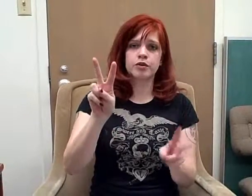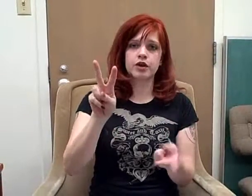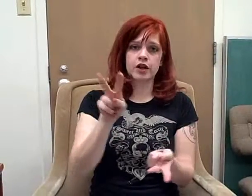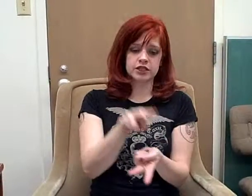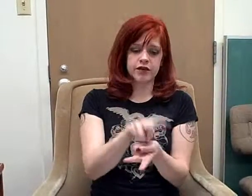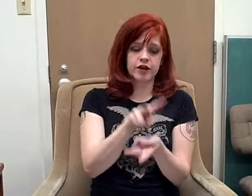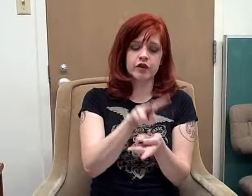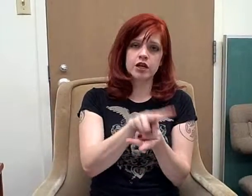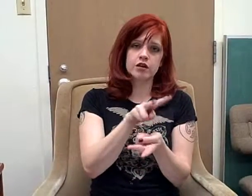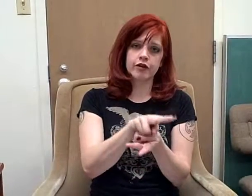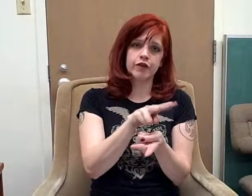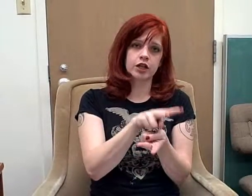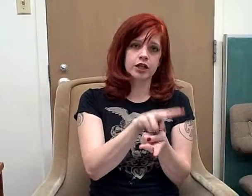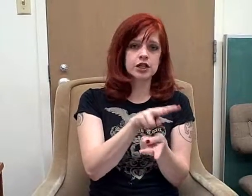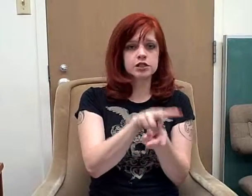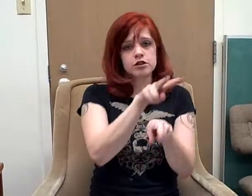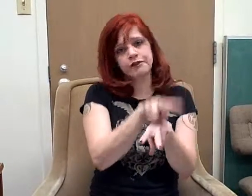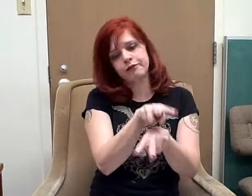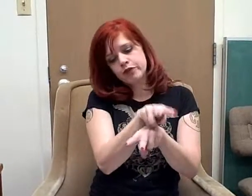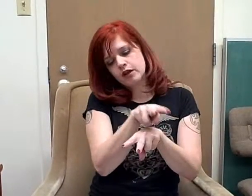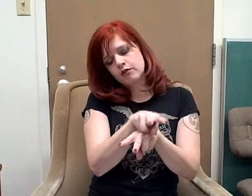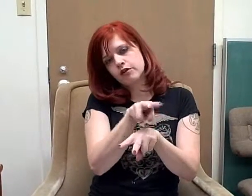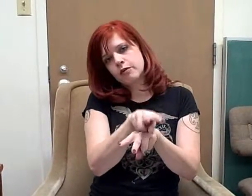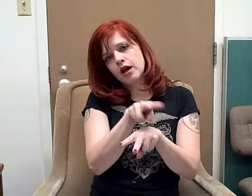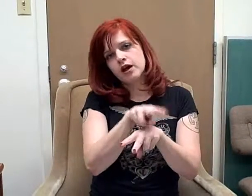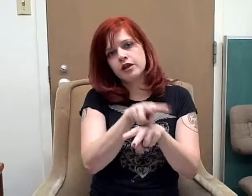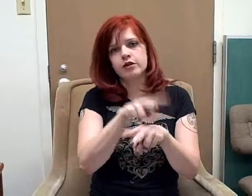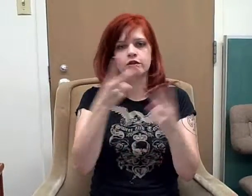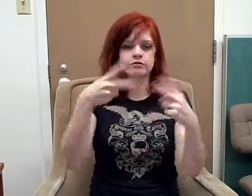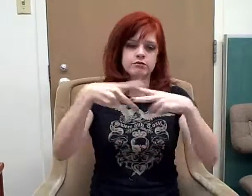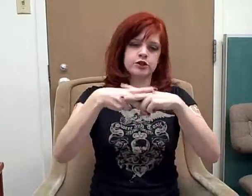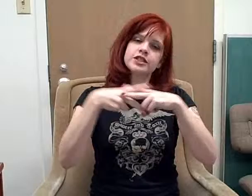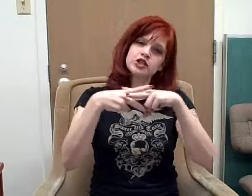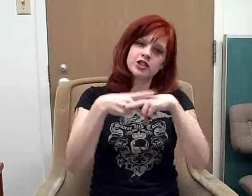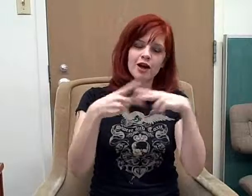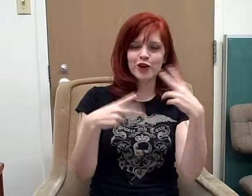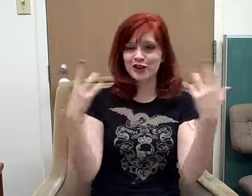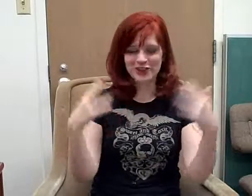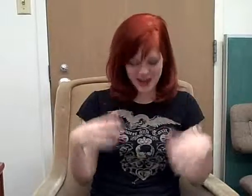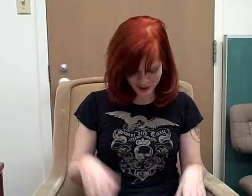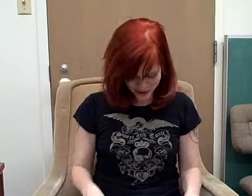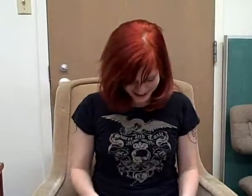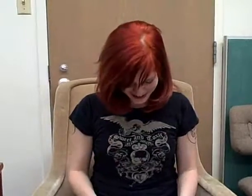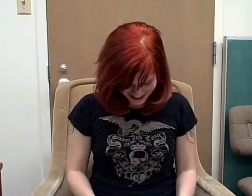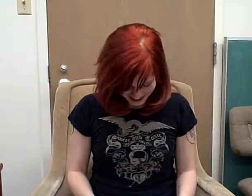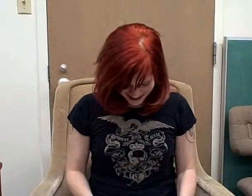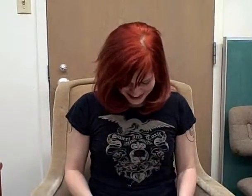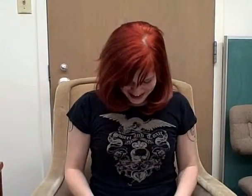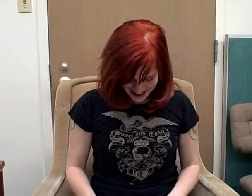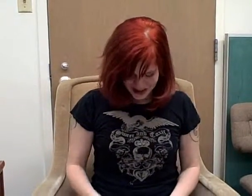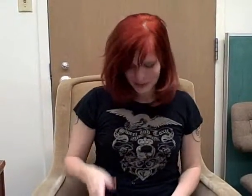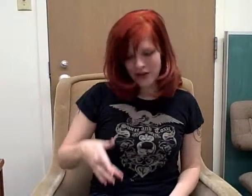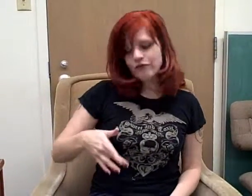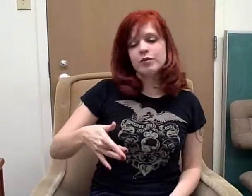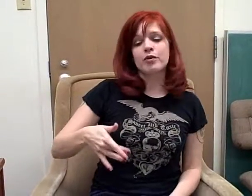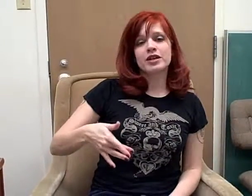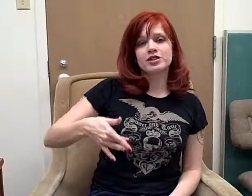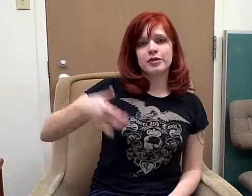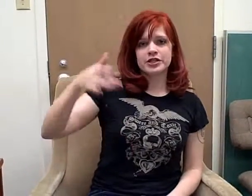your classifier V. You can fuck like this, you can fuck from behind, you can do it scissor style, like, however you want to do it. Female